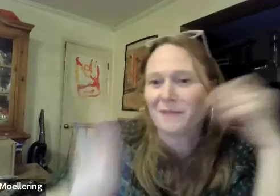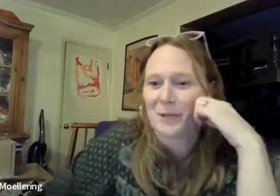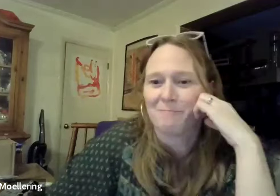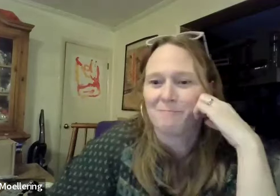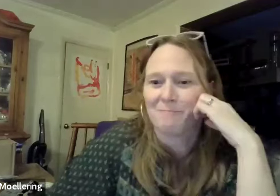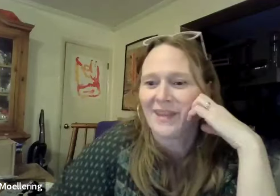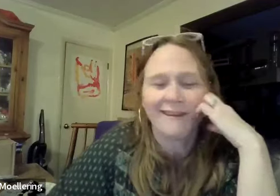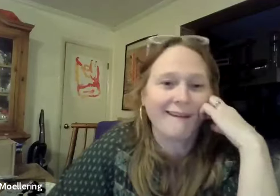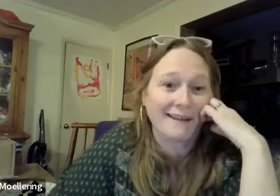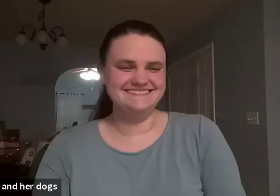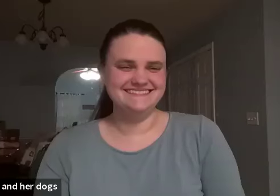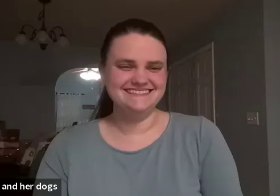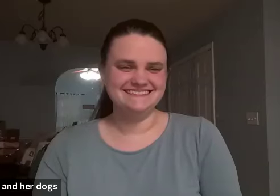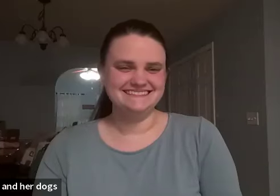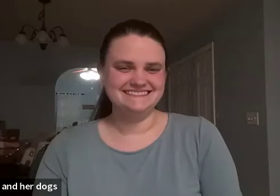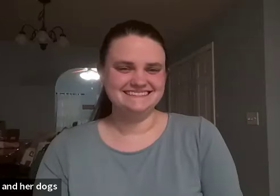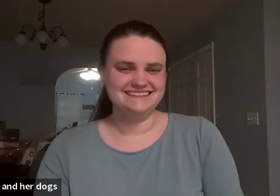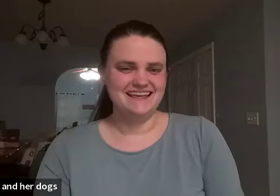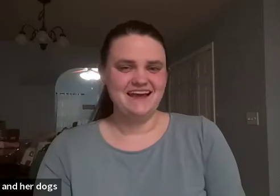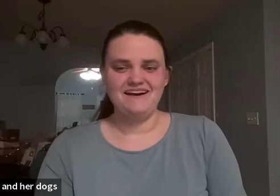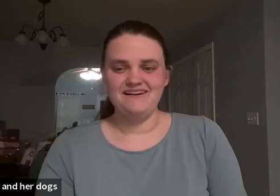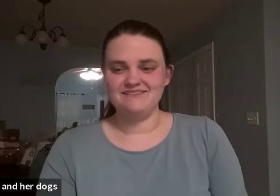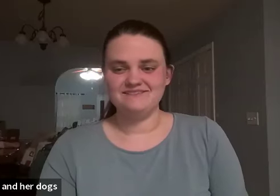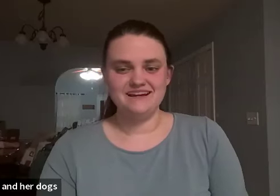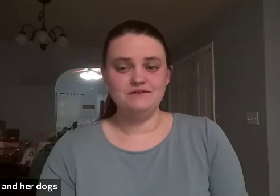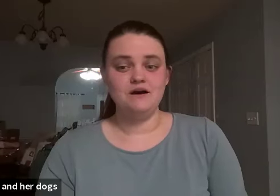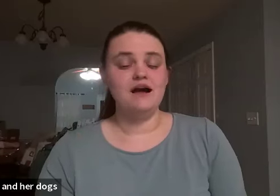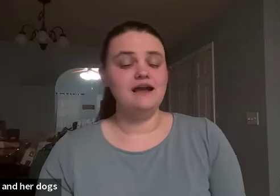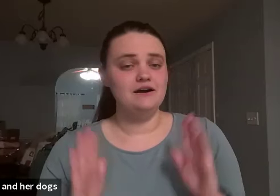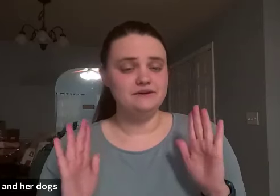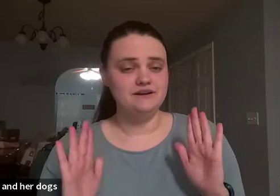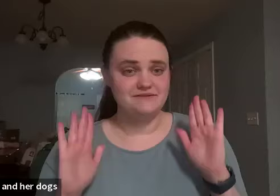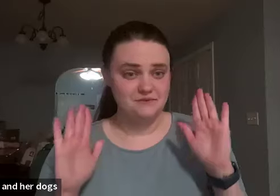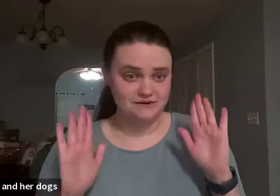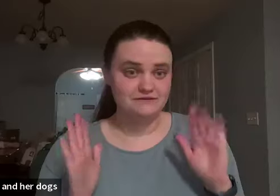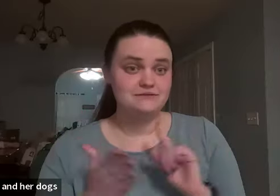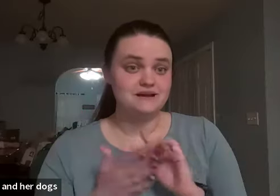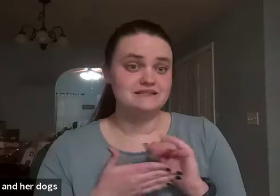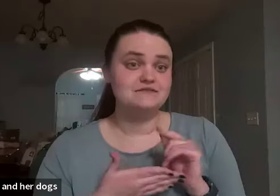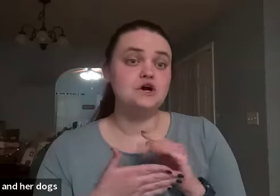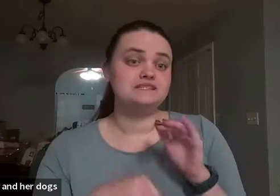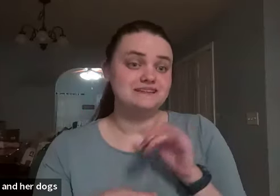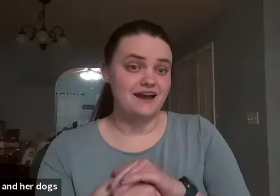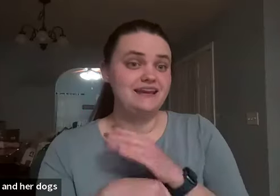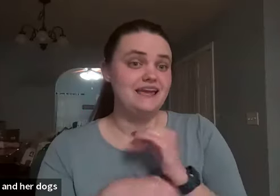So oh, yeah. that's all I got. All righty. Well, I hope you guys have a wonderful rest of y'all's night